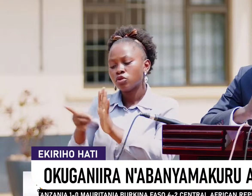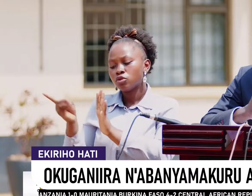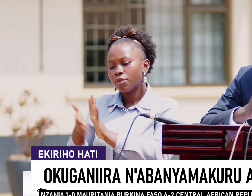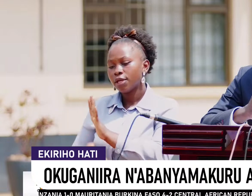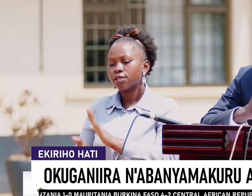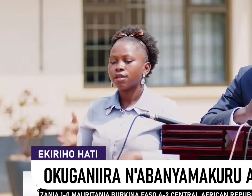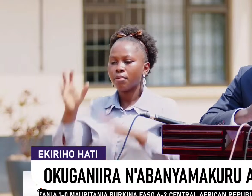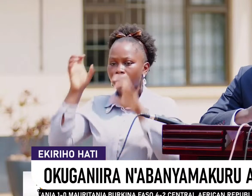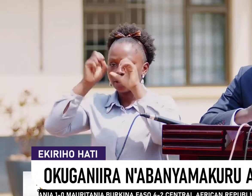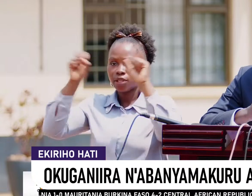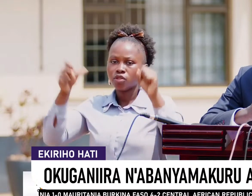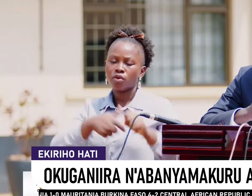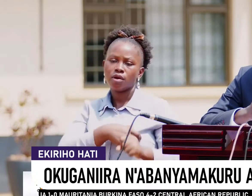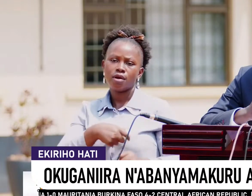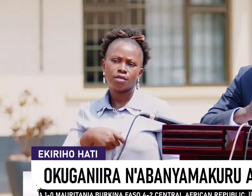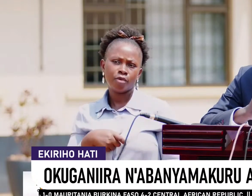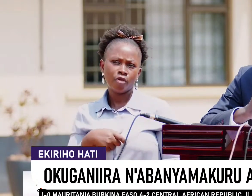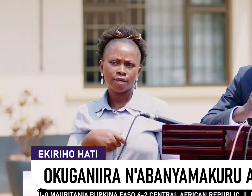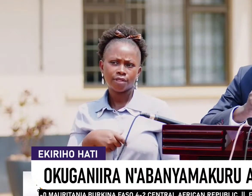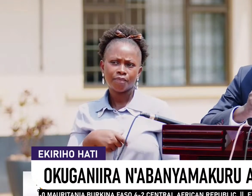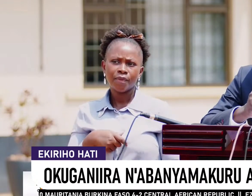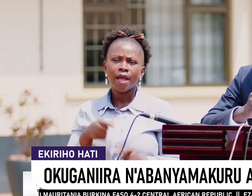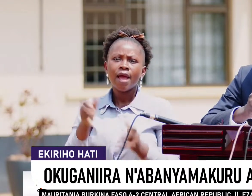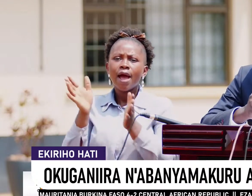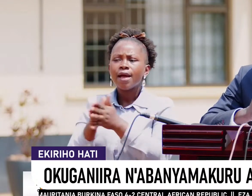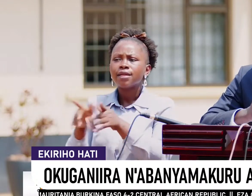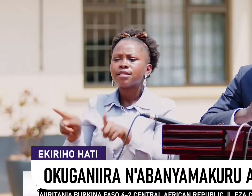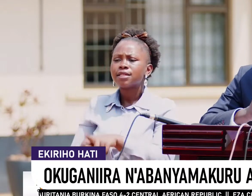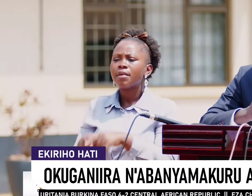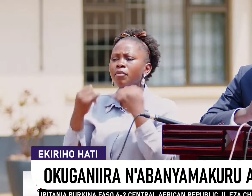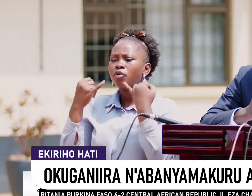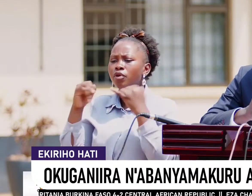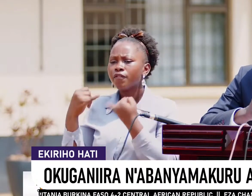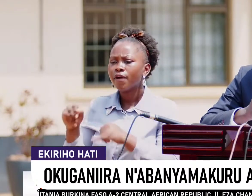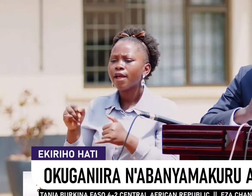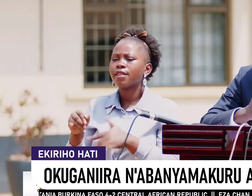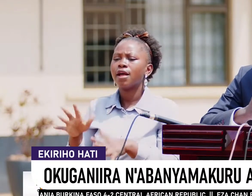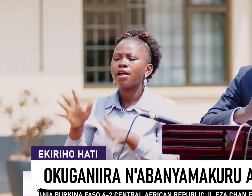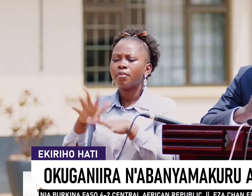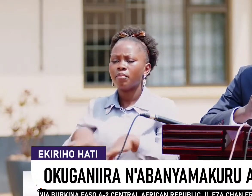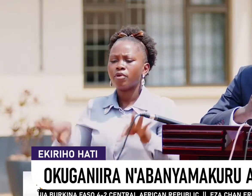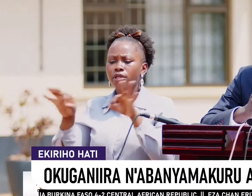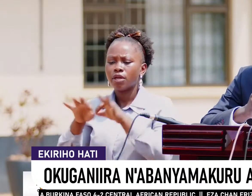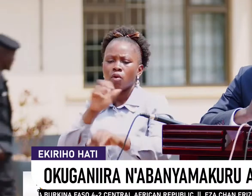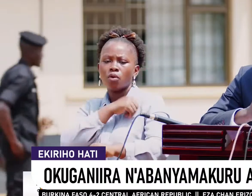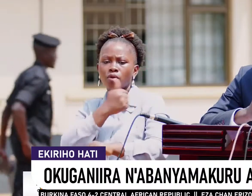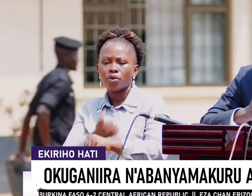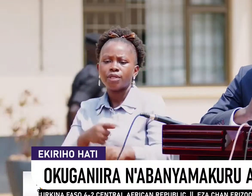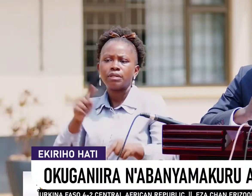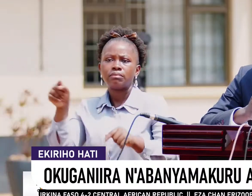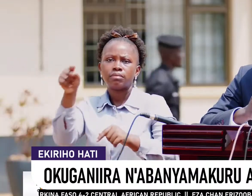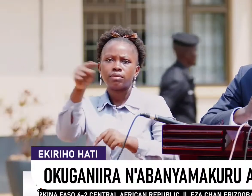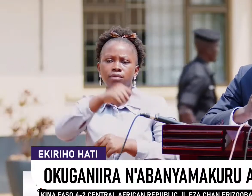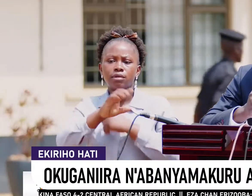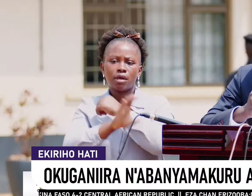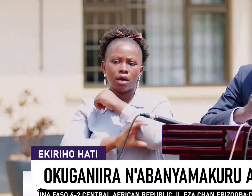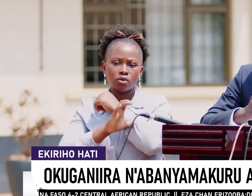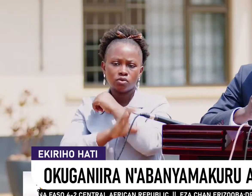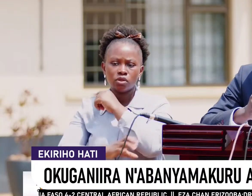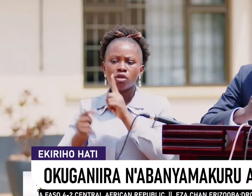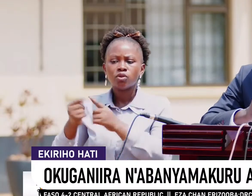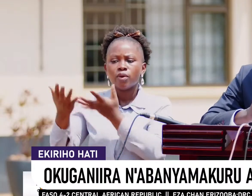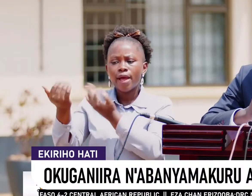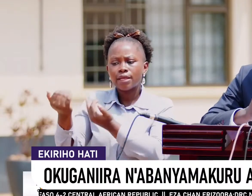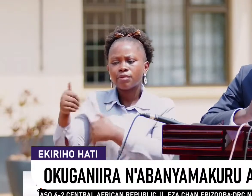the presidential aspirants and notify the relevant authorities across the country to